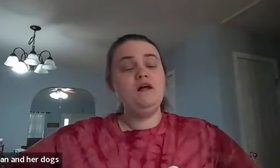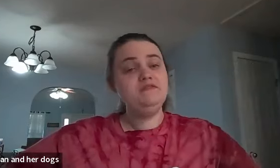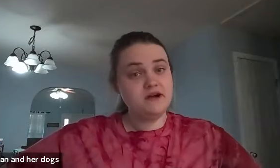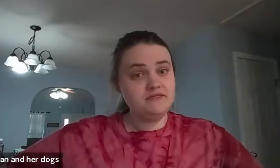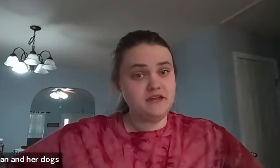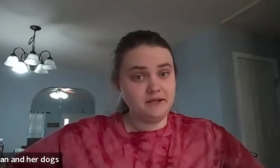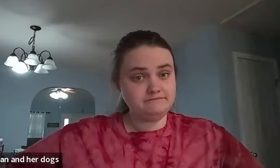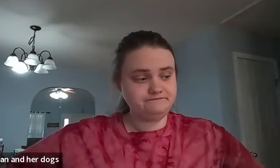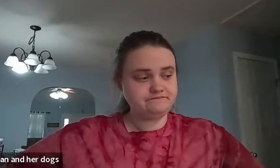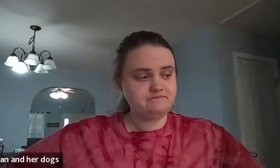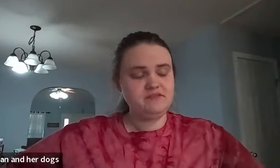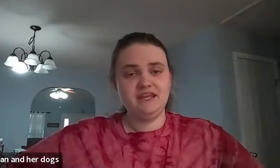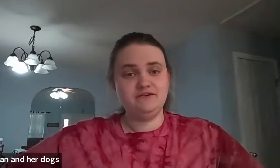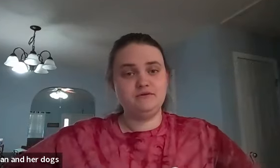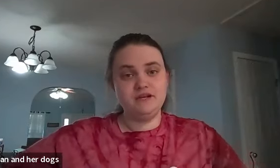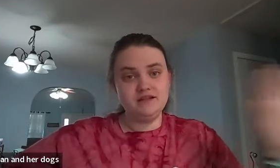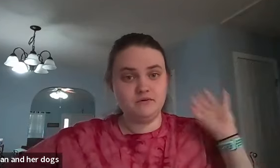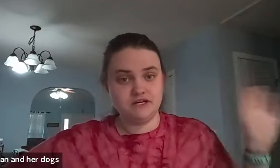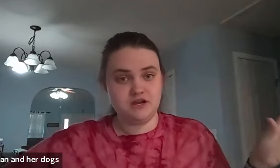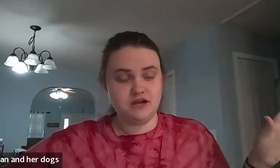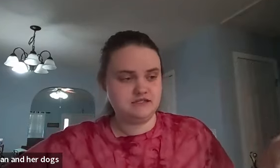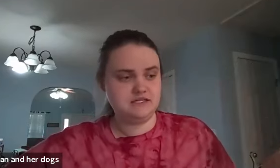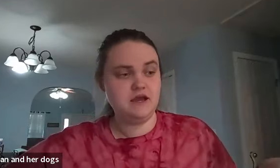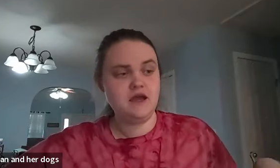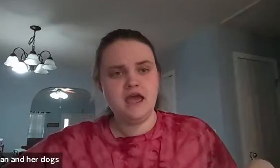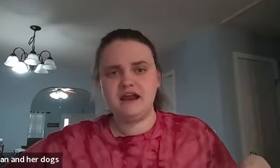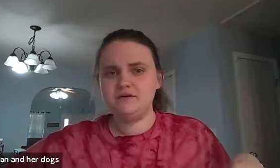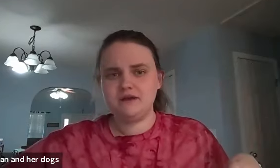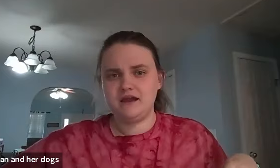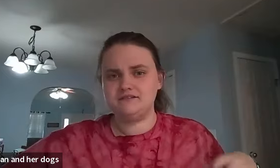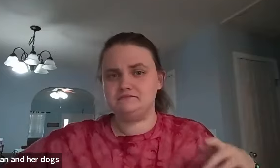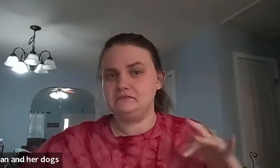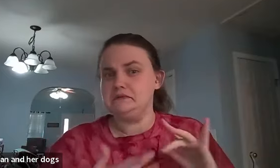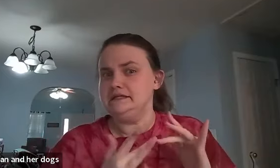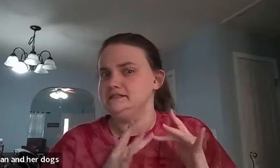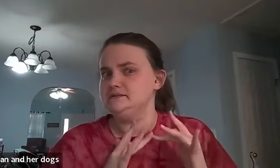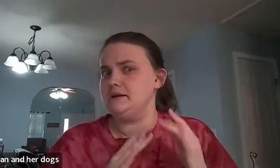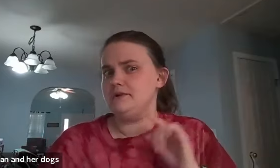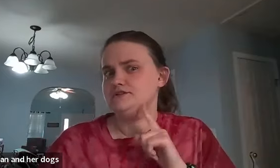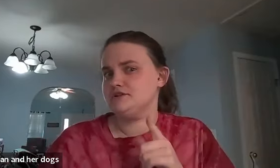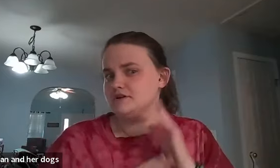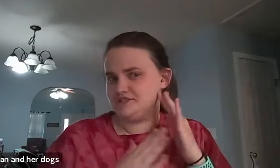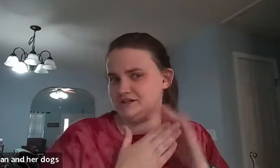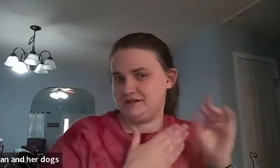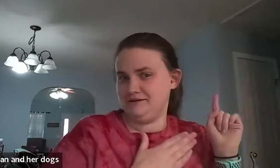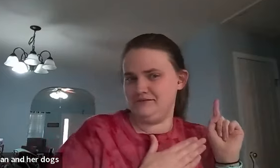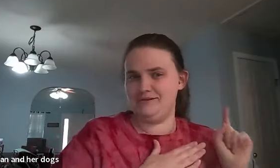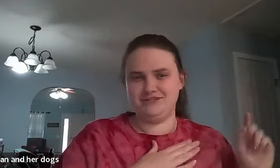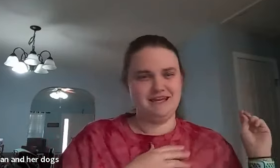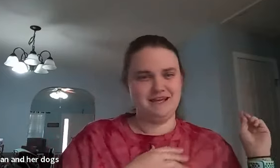One fun thing, if you really want to try and see, and I think we might have some links to it. I'm not sure. I'll check again before I'm just saying, oh